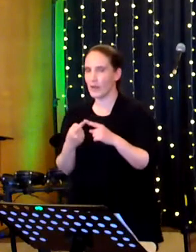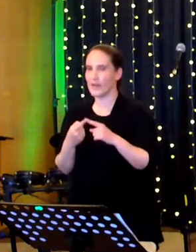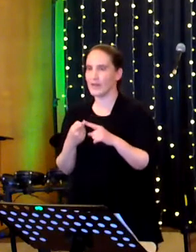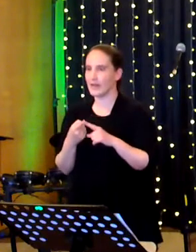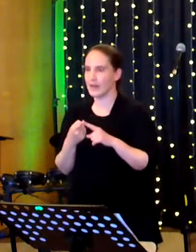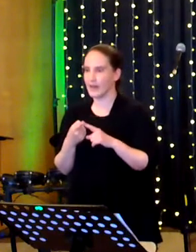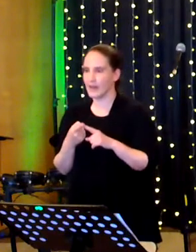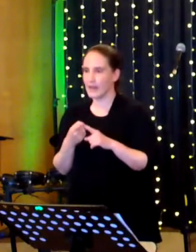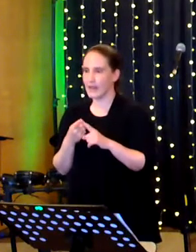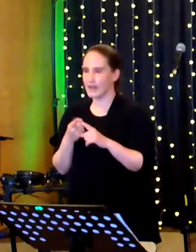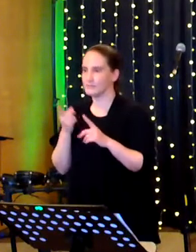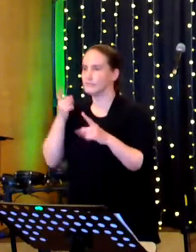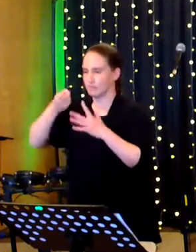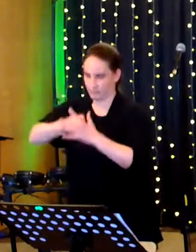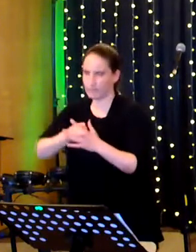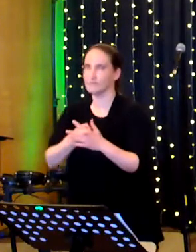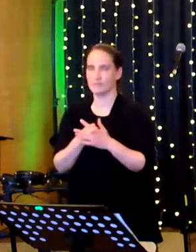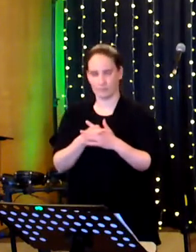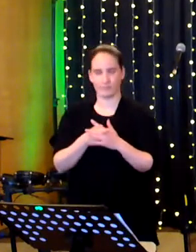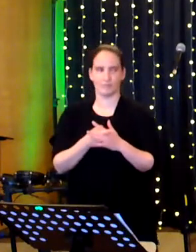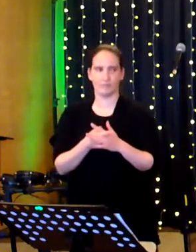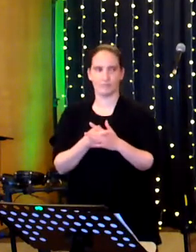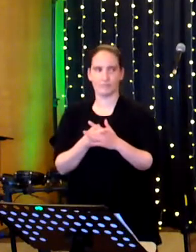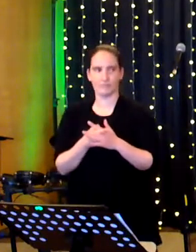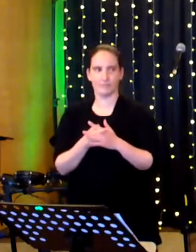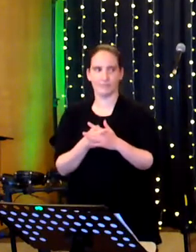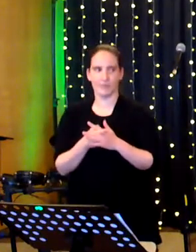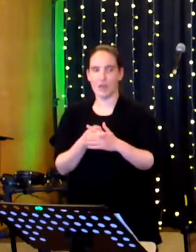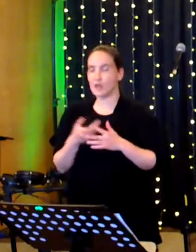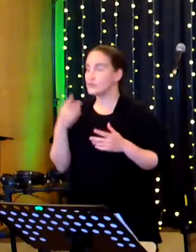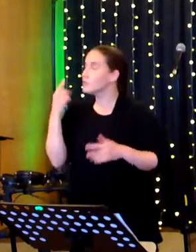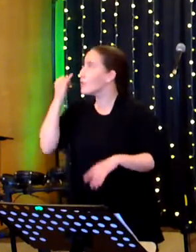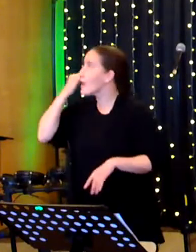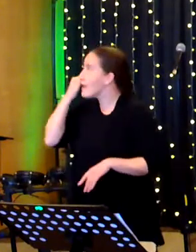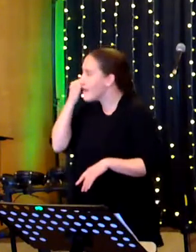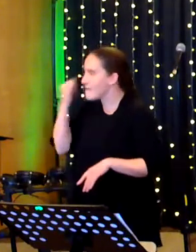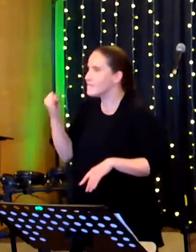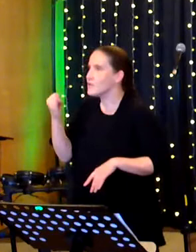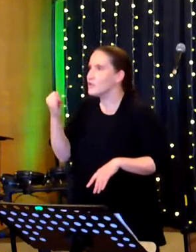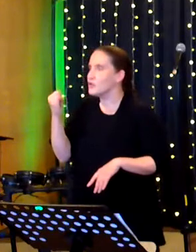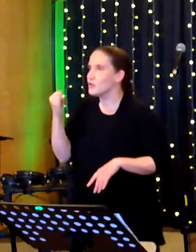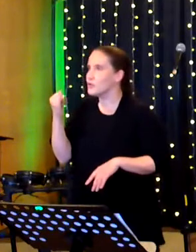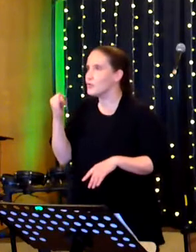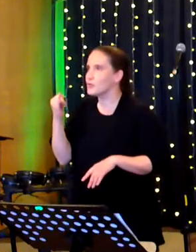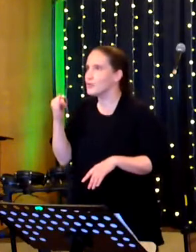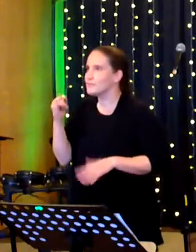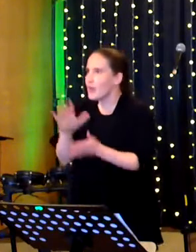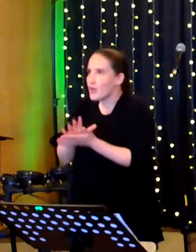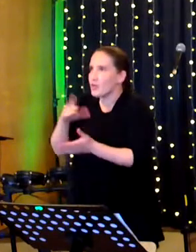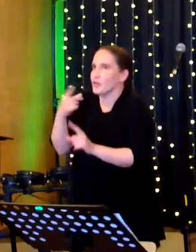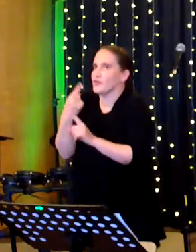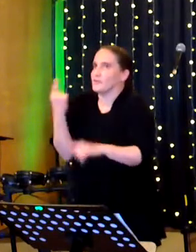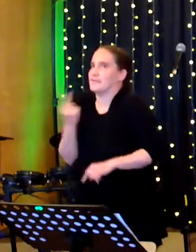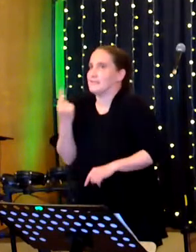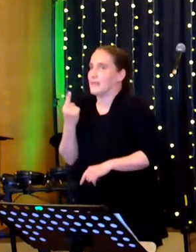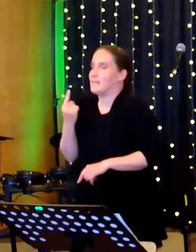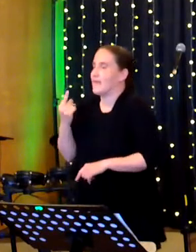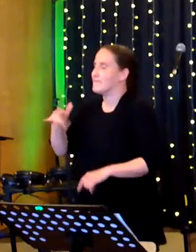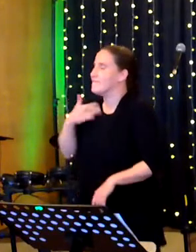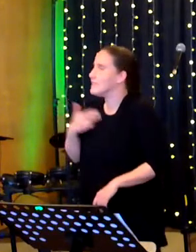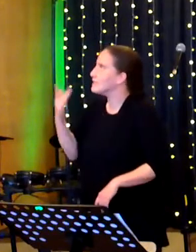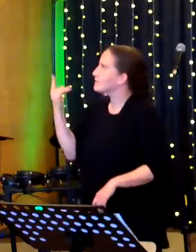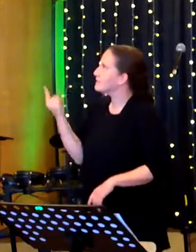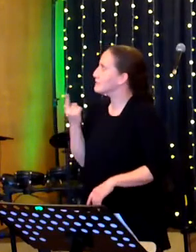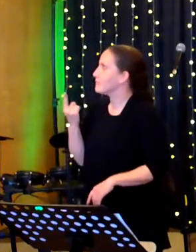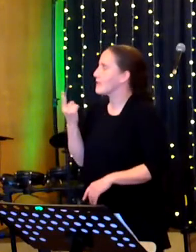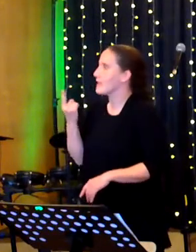right? So you can't wait to tell everybody. So you go to your small group, or you go to, you know, your accountability partner or whoever it is, and you're like, oh my